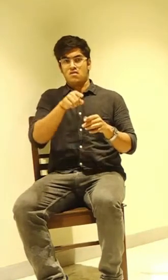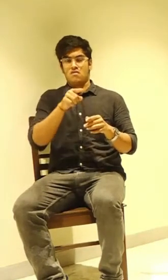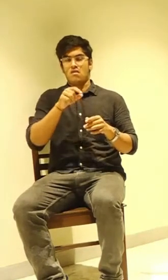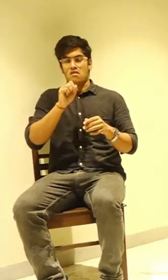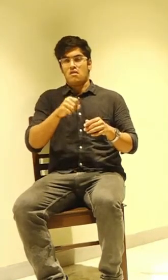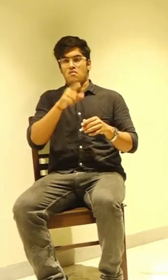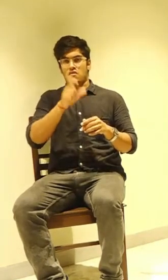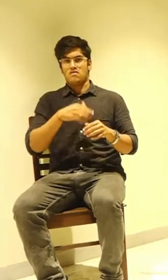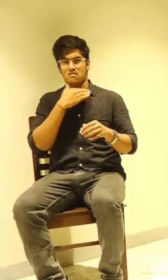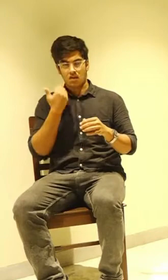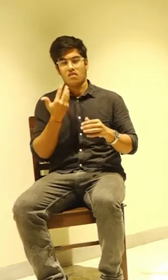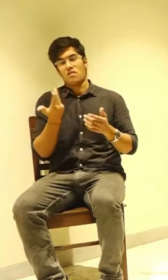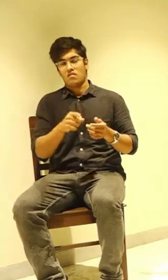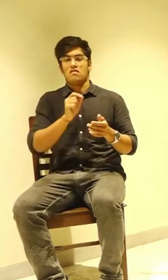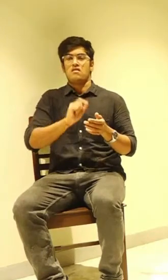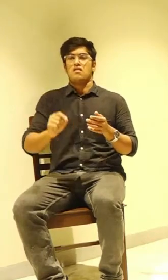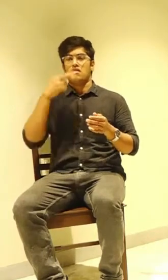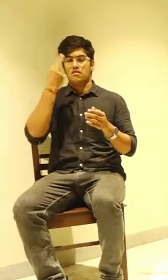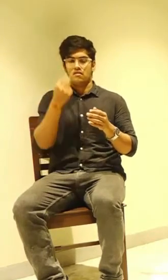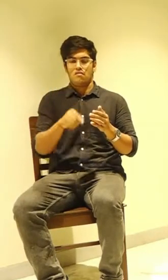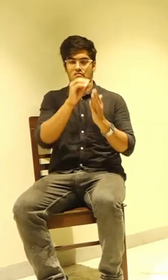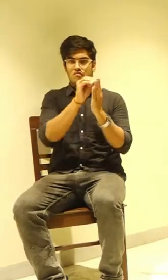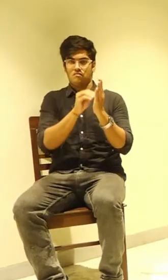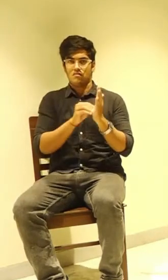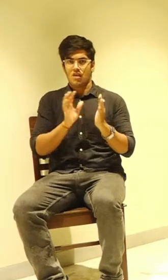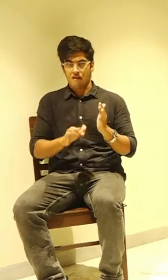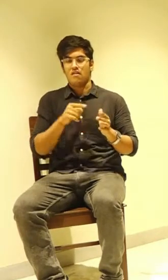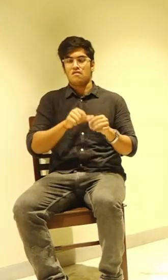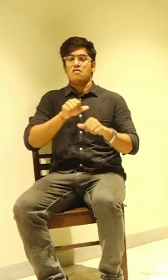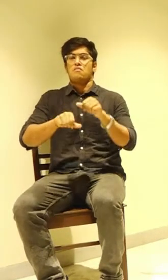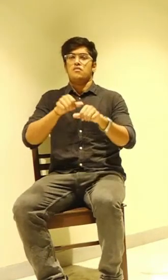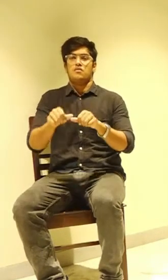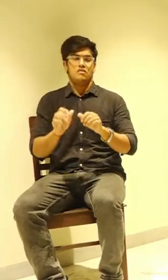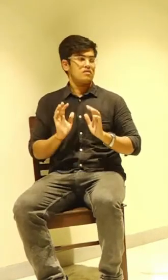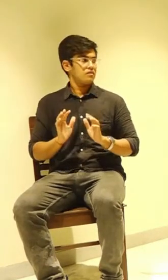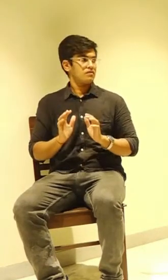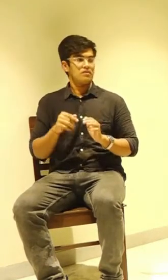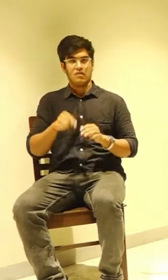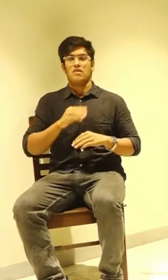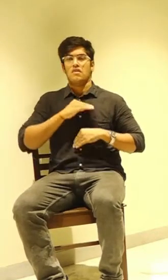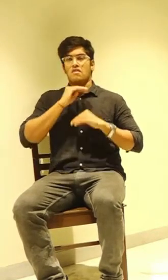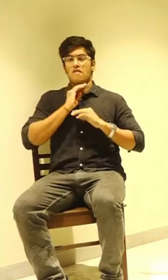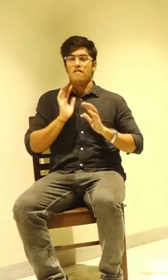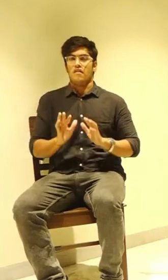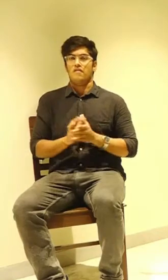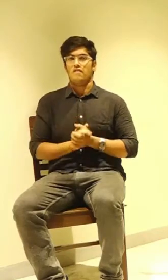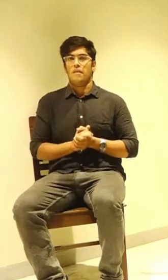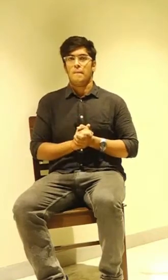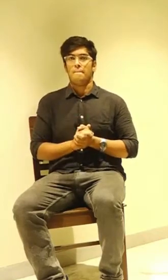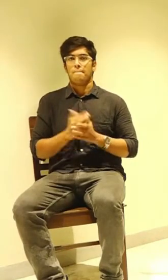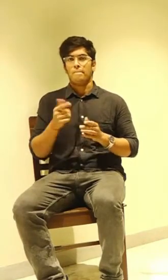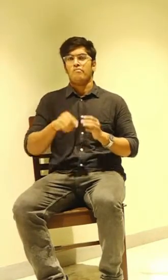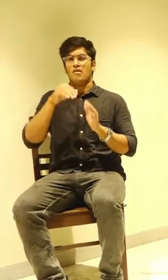it and they can write down their reasons, this sounds like a procedure, that's enough. It sounds like even the most